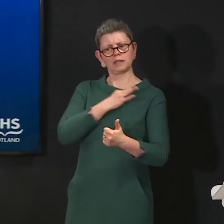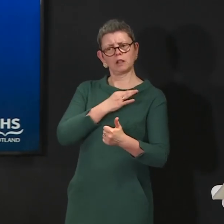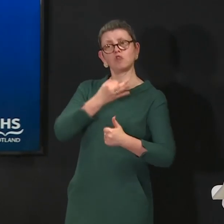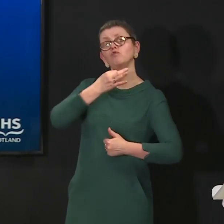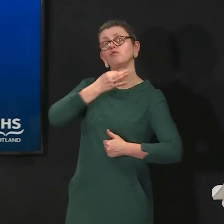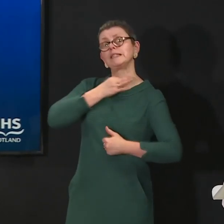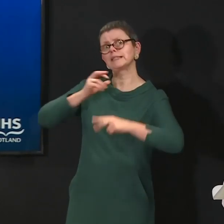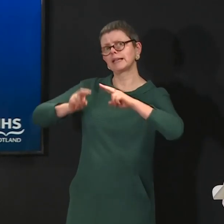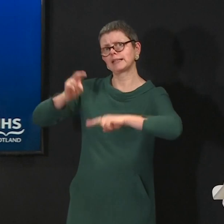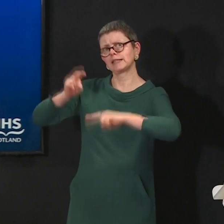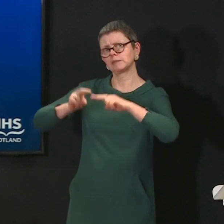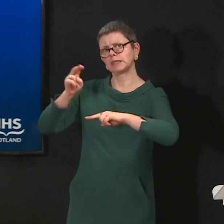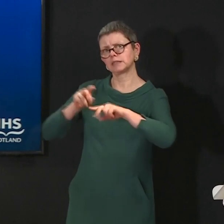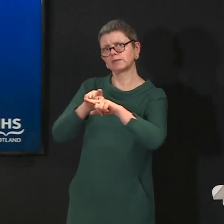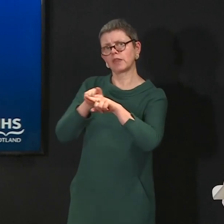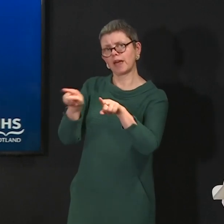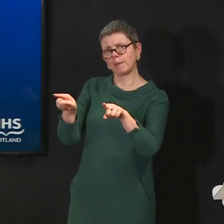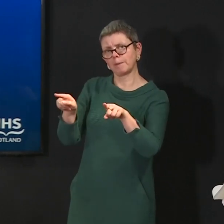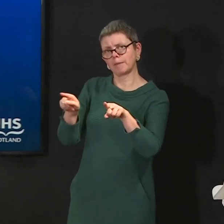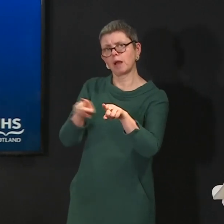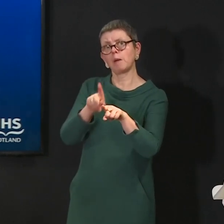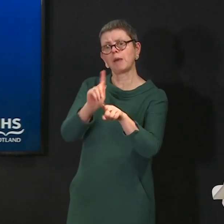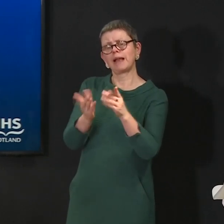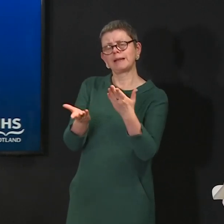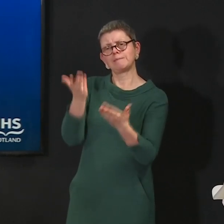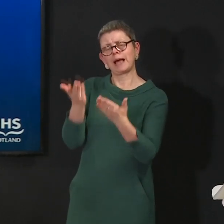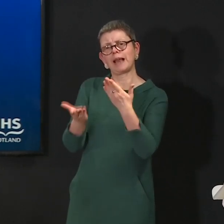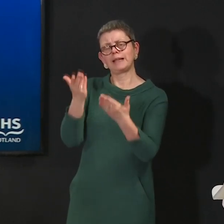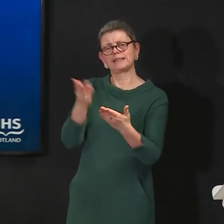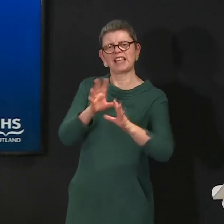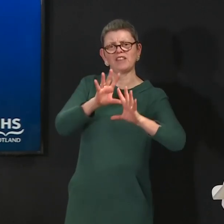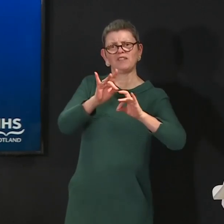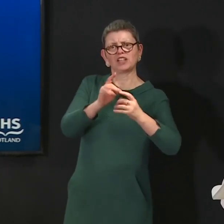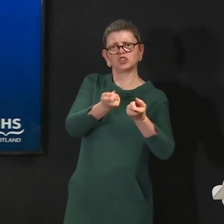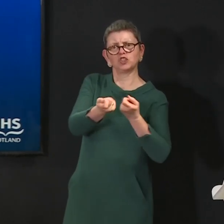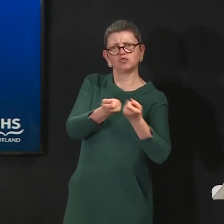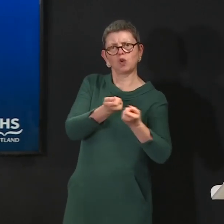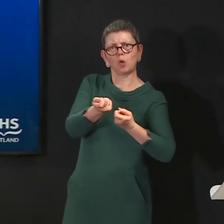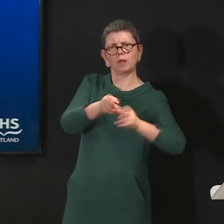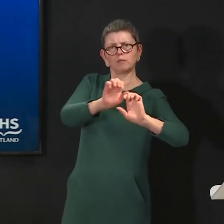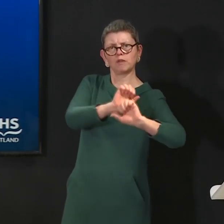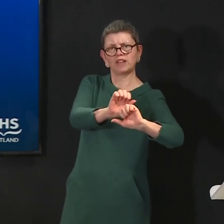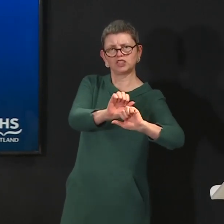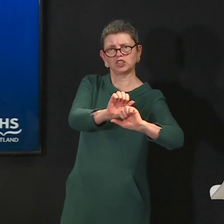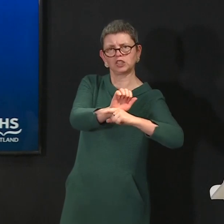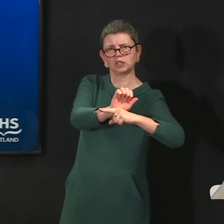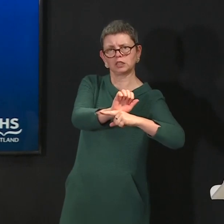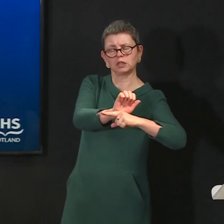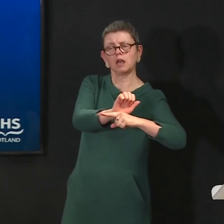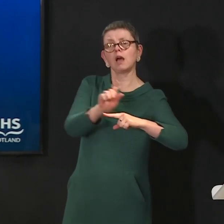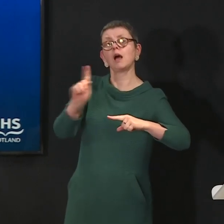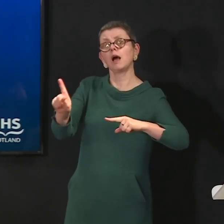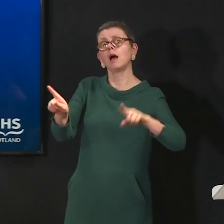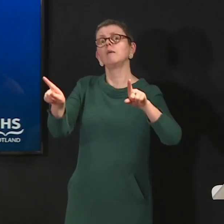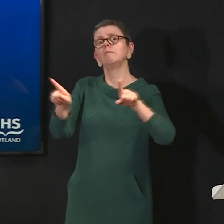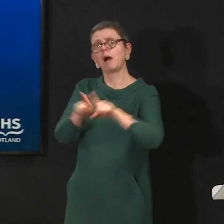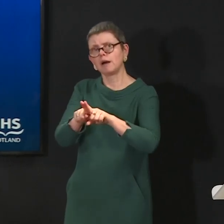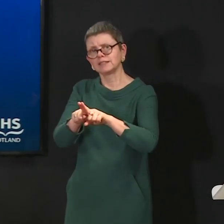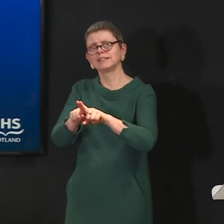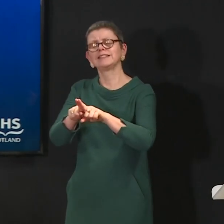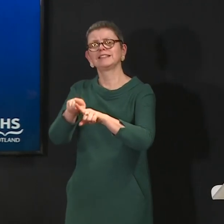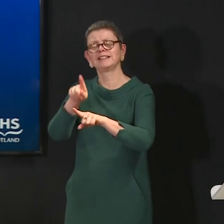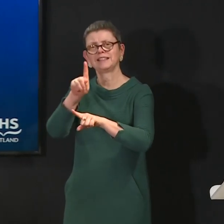to balance the need for infection prevention and control alongside minimising and